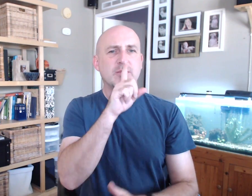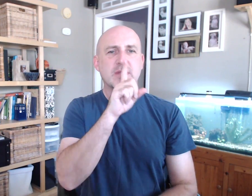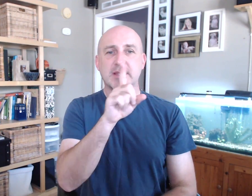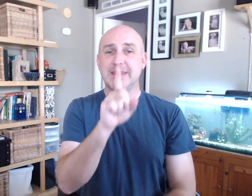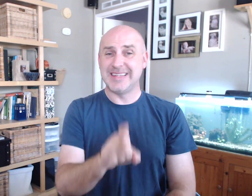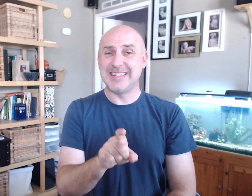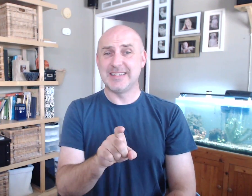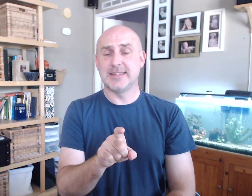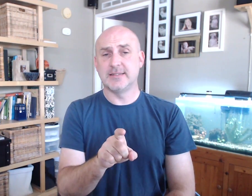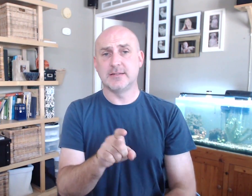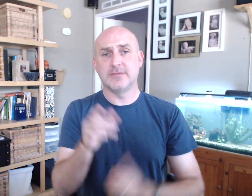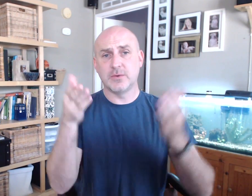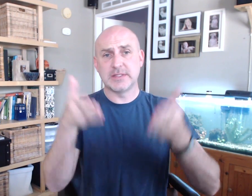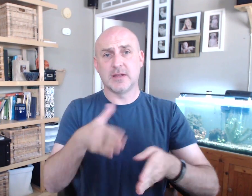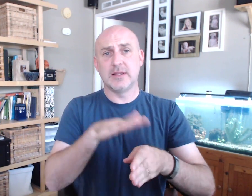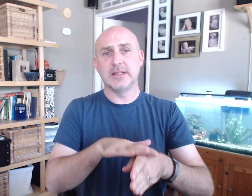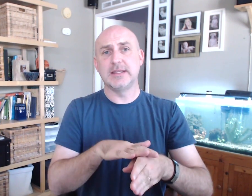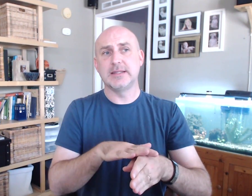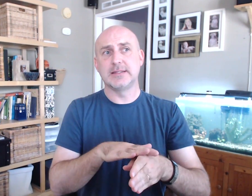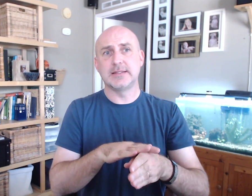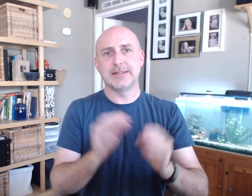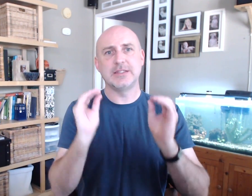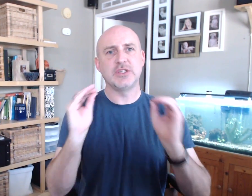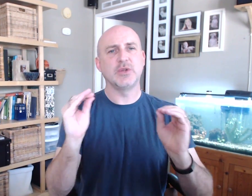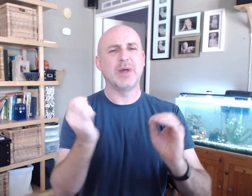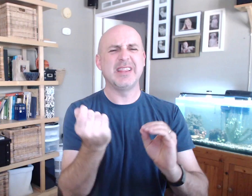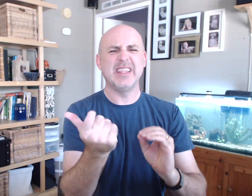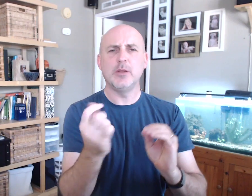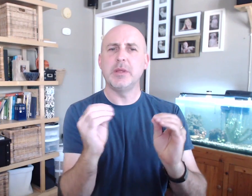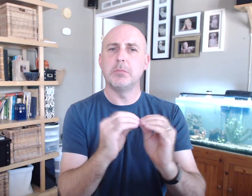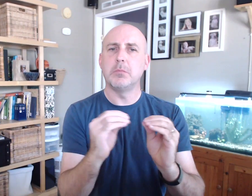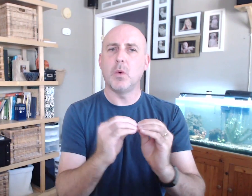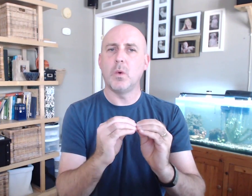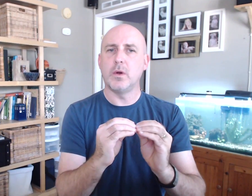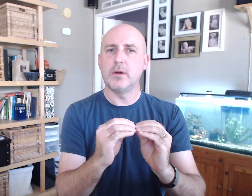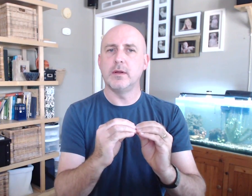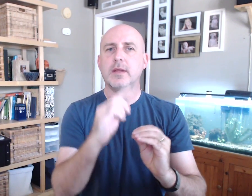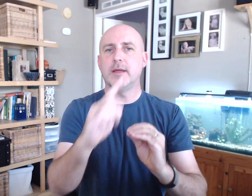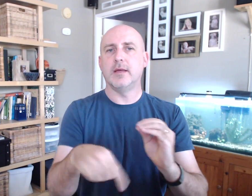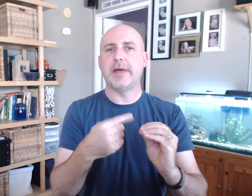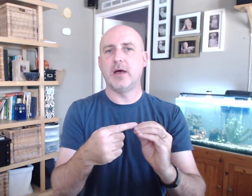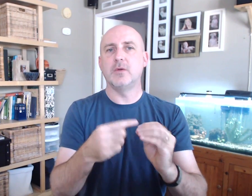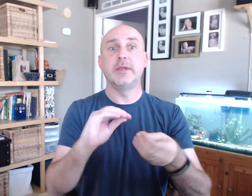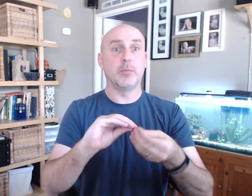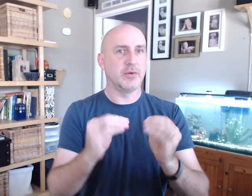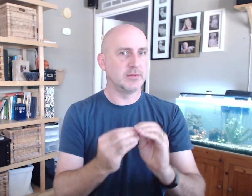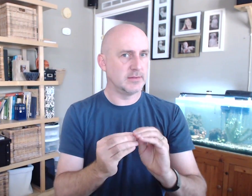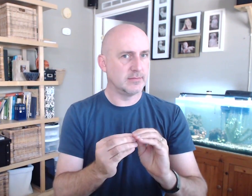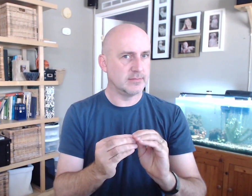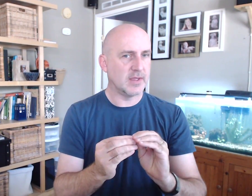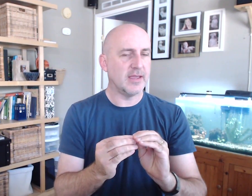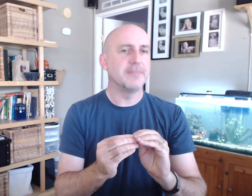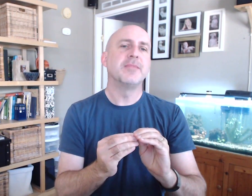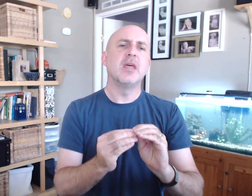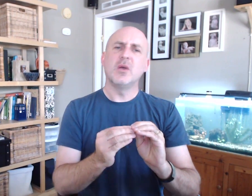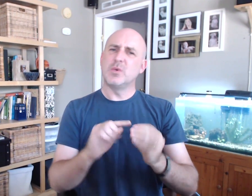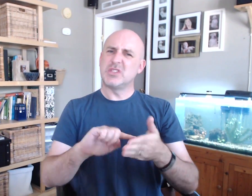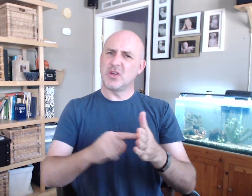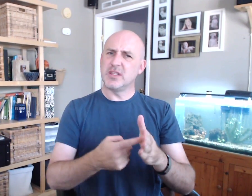really need to focus on is teaching you a little bit more about numbers. Okay, we started with